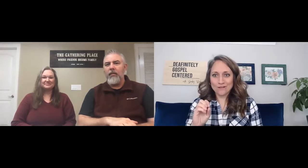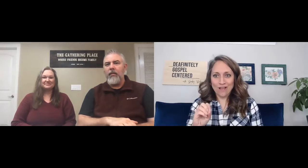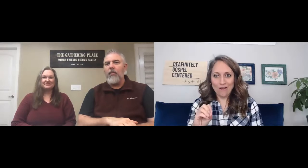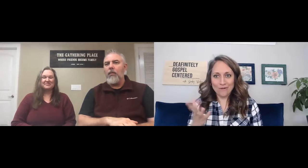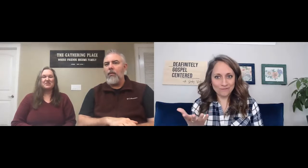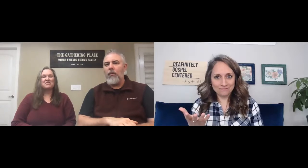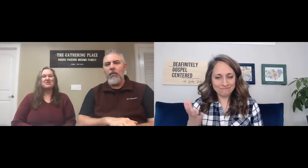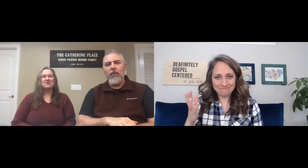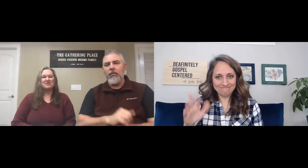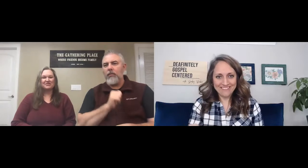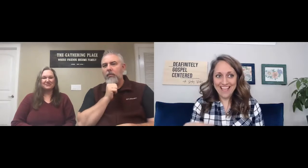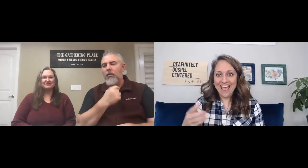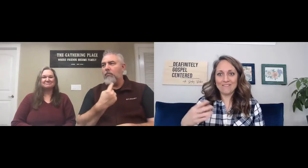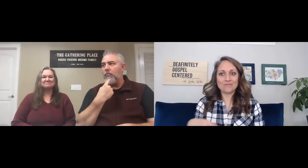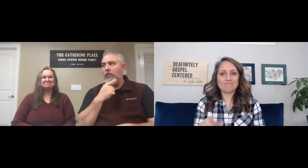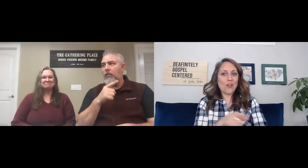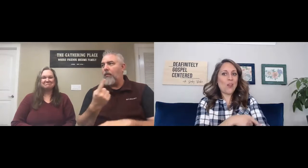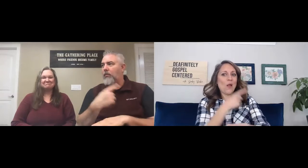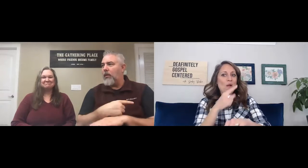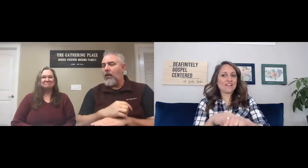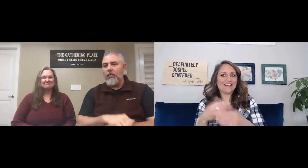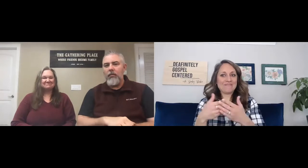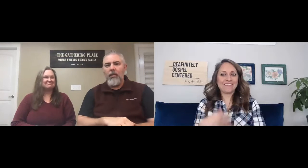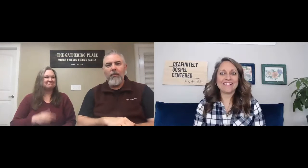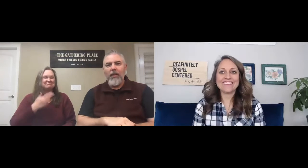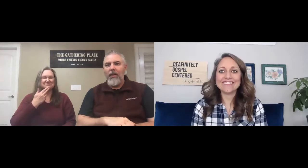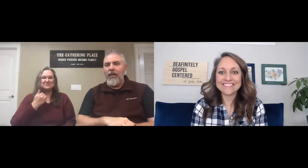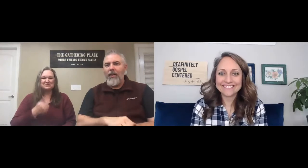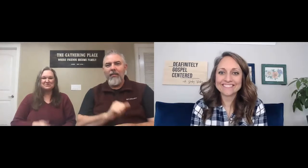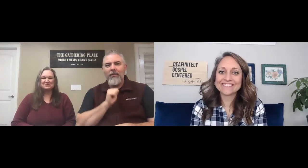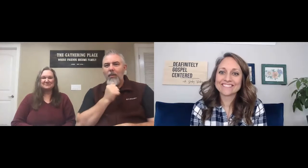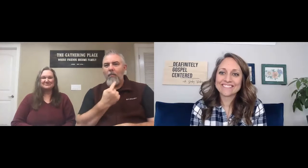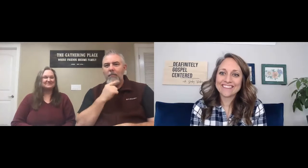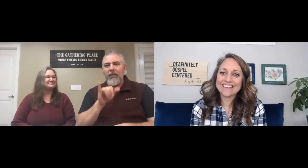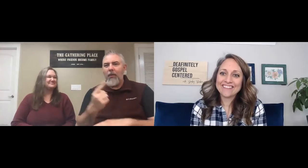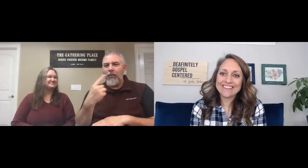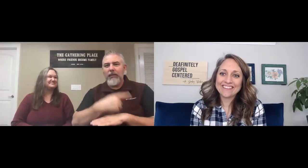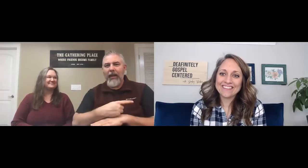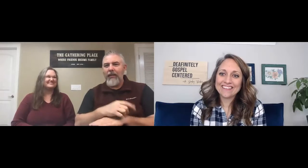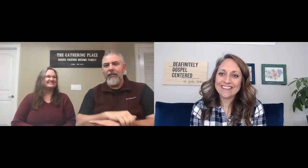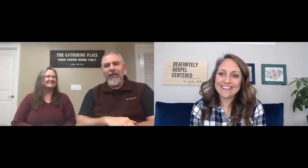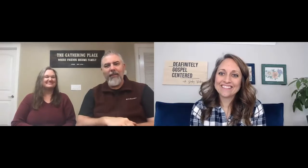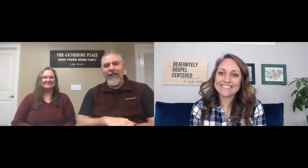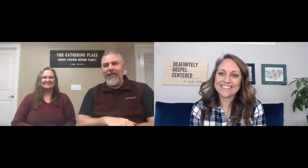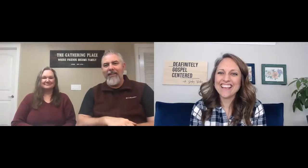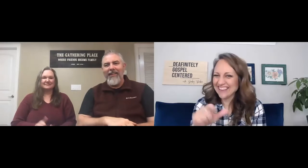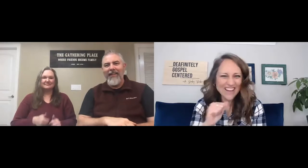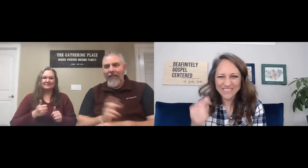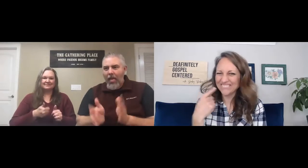2. So I know it's been a long time. I don't miss those days. That's cute. I don't miss those days at all. You don't